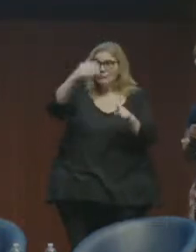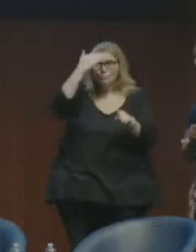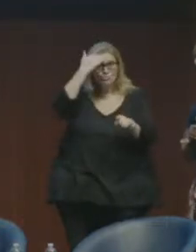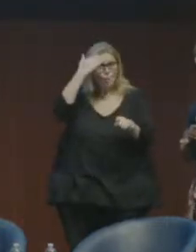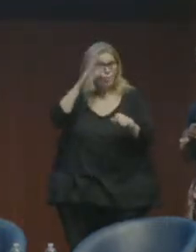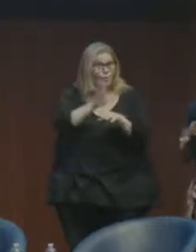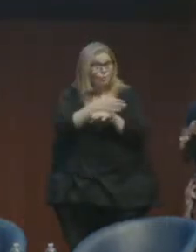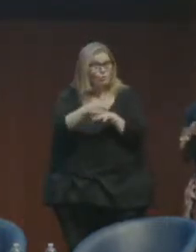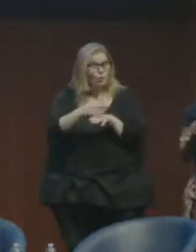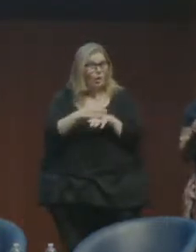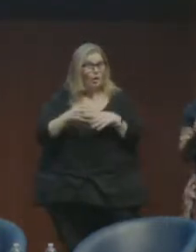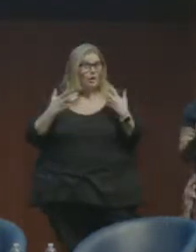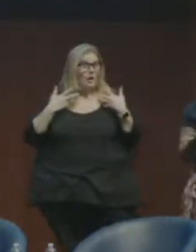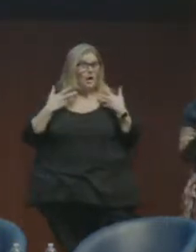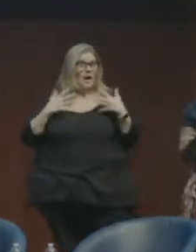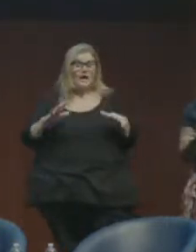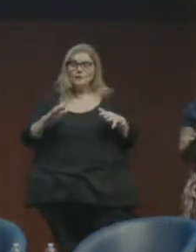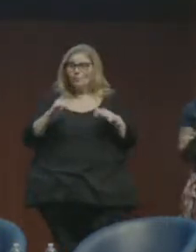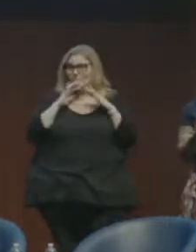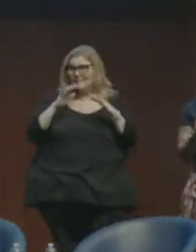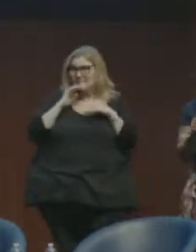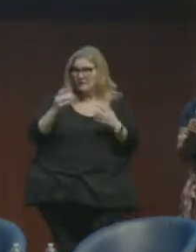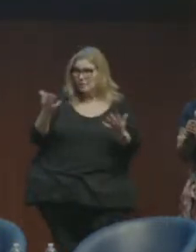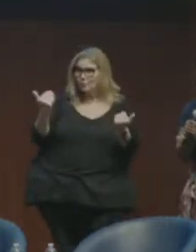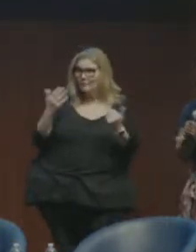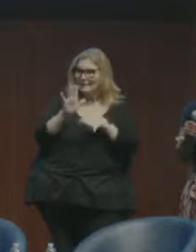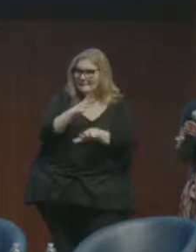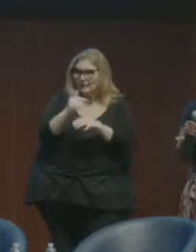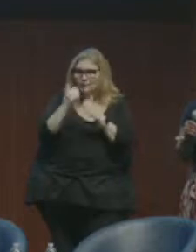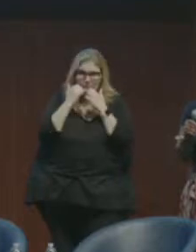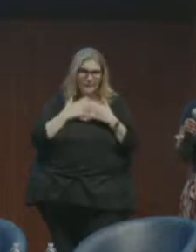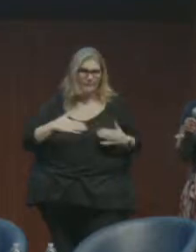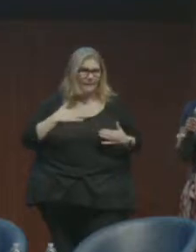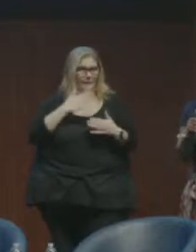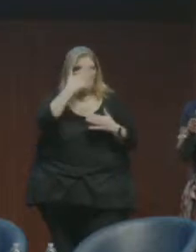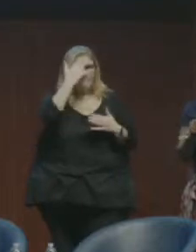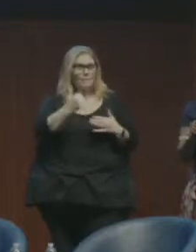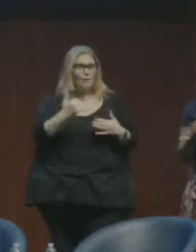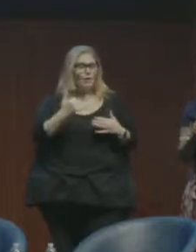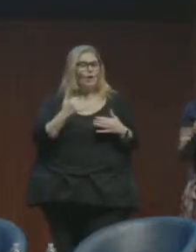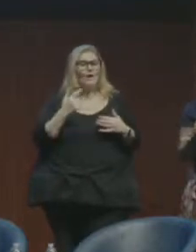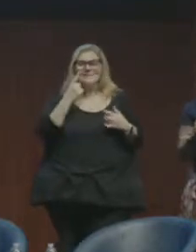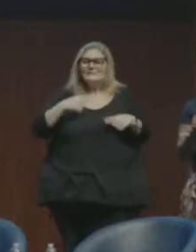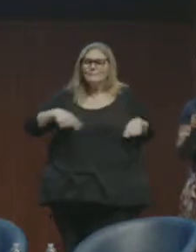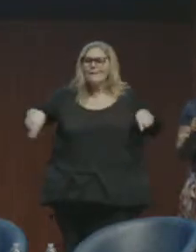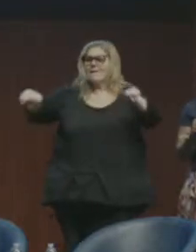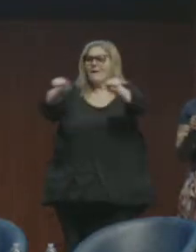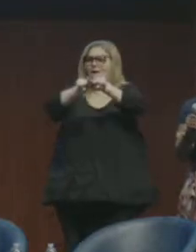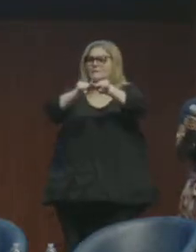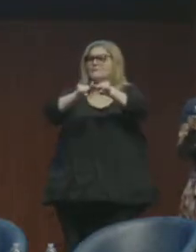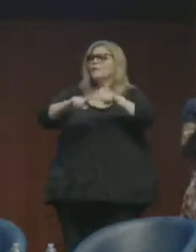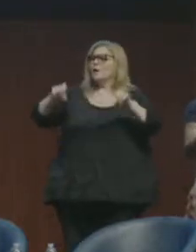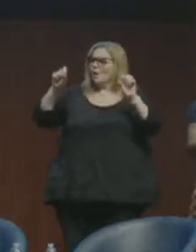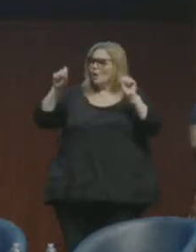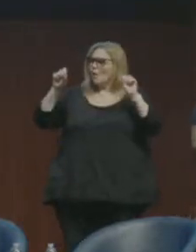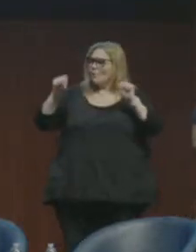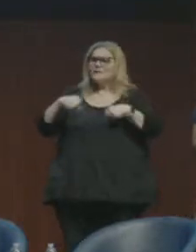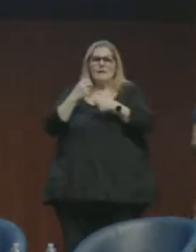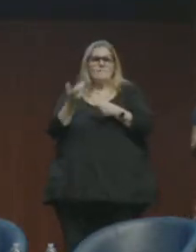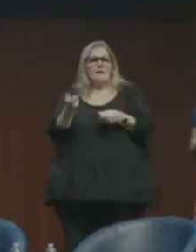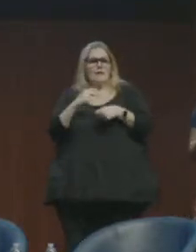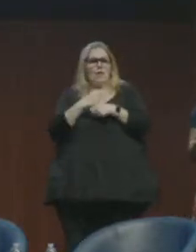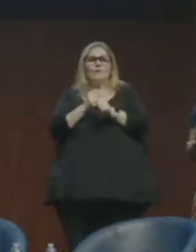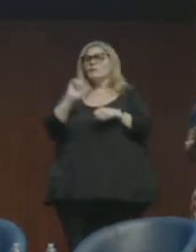know it, I don't want to be the one to sing it, so please sing along with me because it's all about us. And you know, we can make it our own. It could be